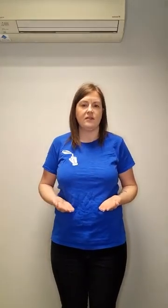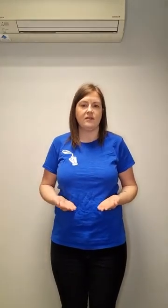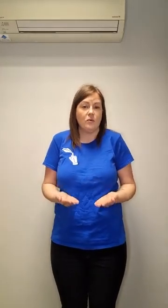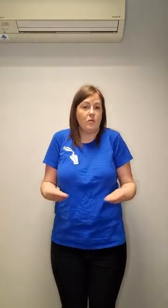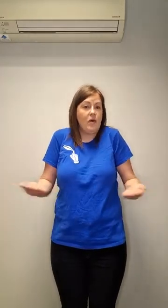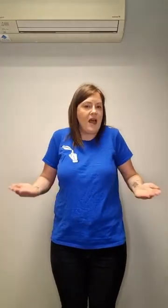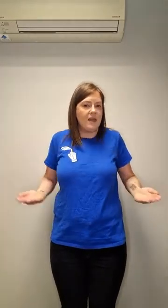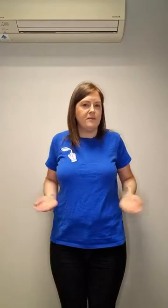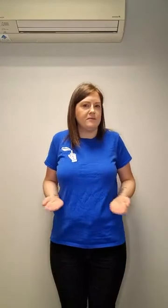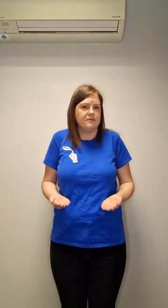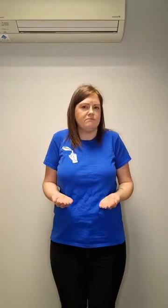So where.